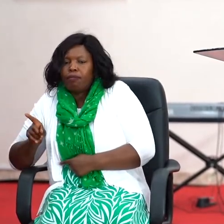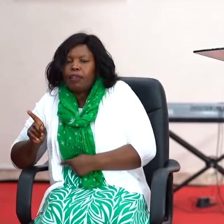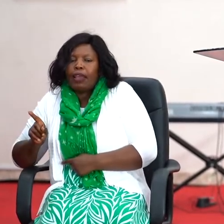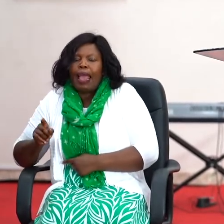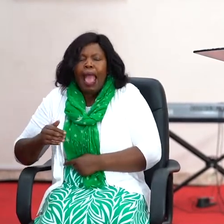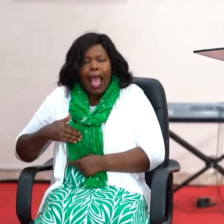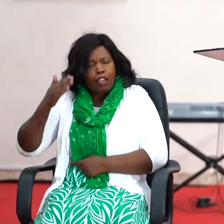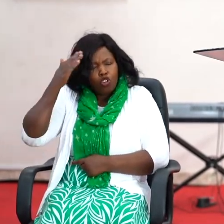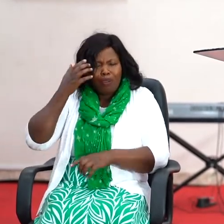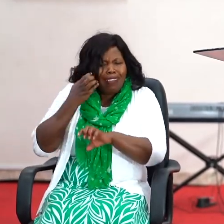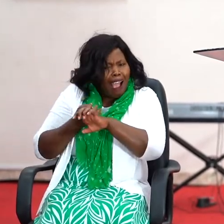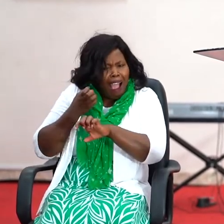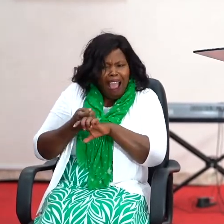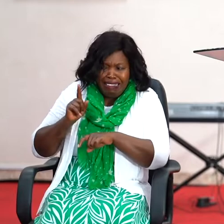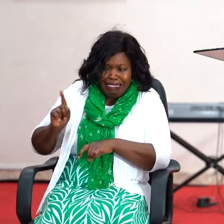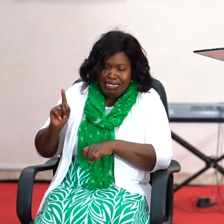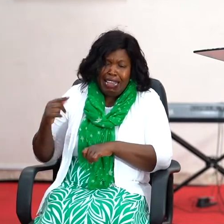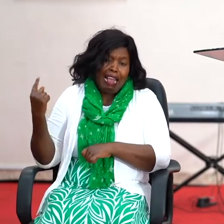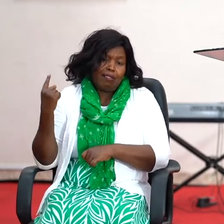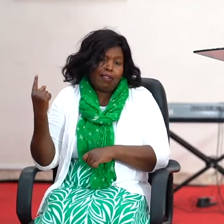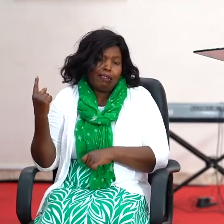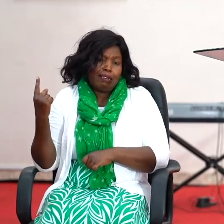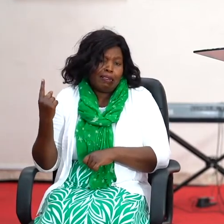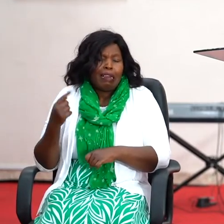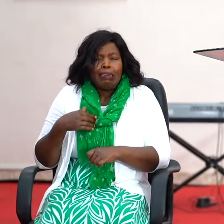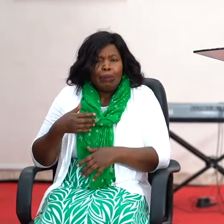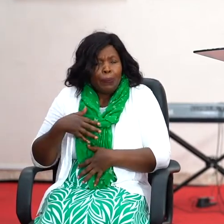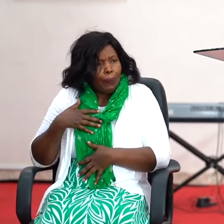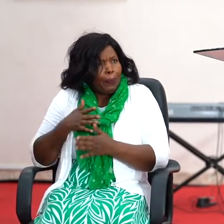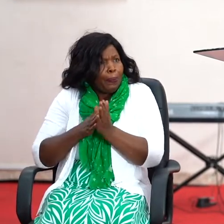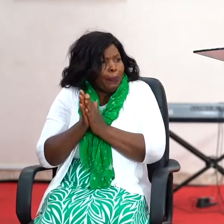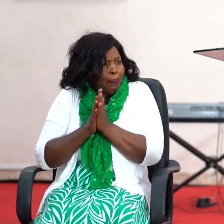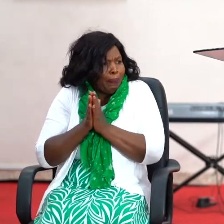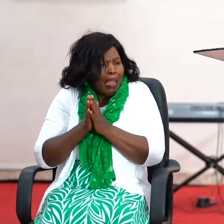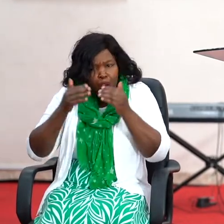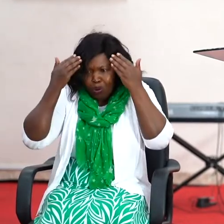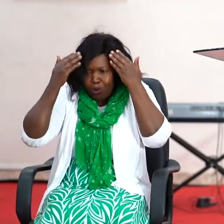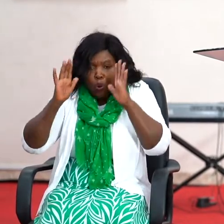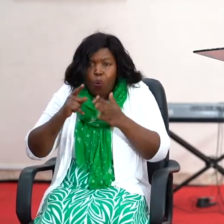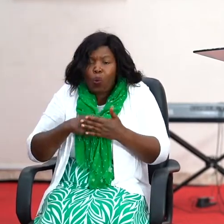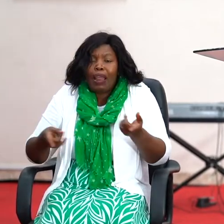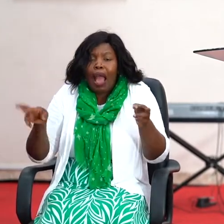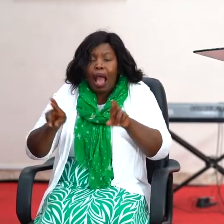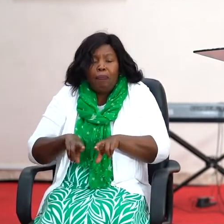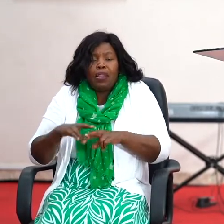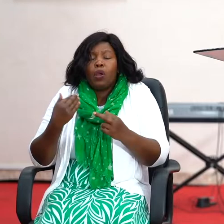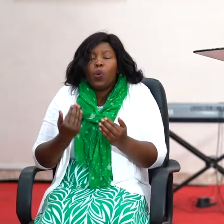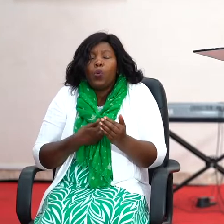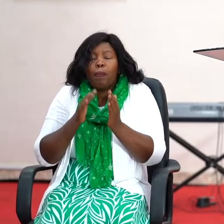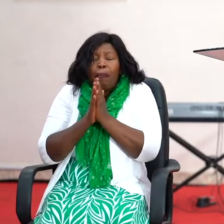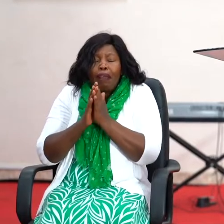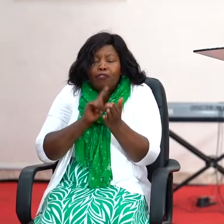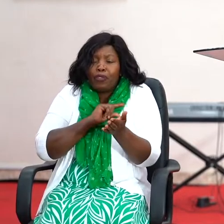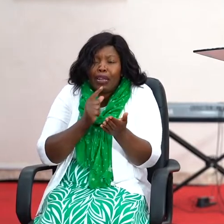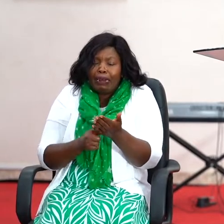to be in such a place, oh God. Looking anxious, you don't know the result that will come. We pray for your grace upon their